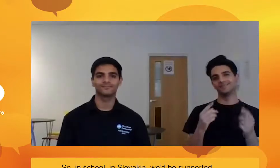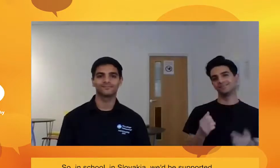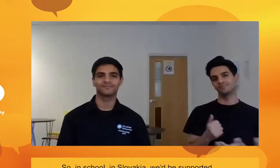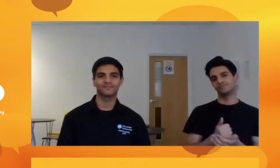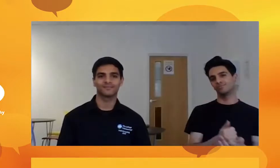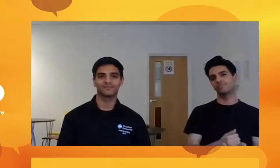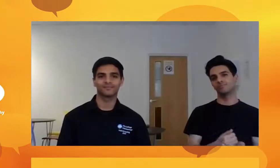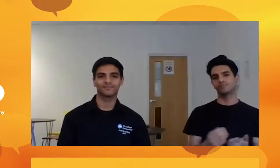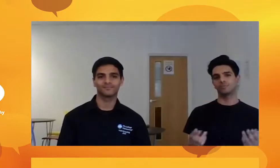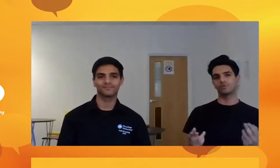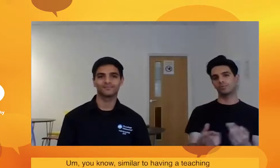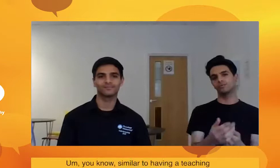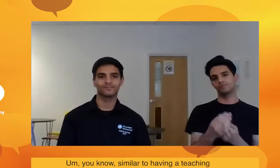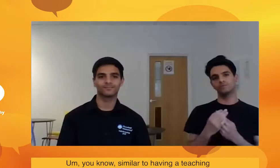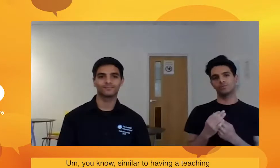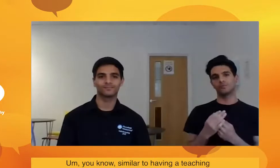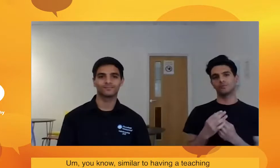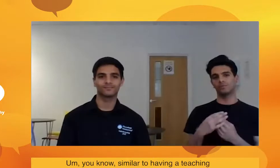supported,